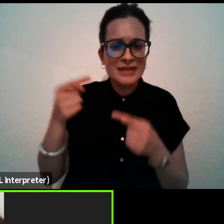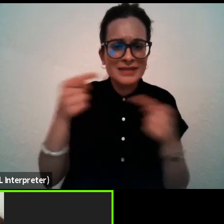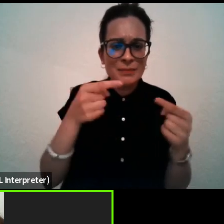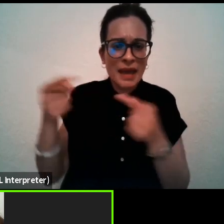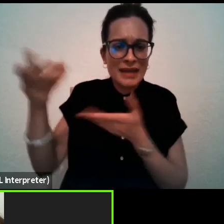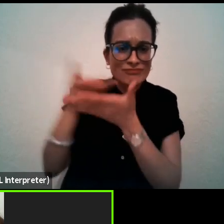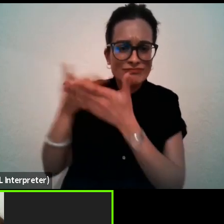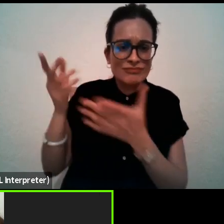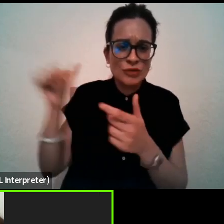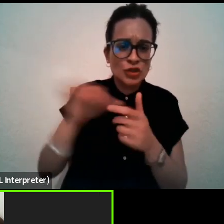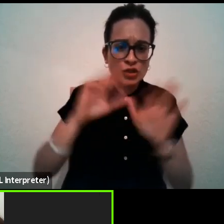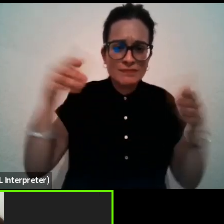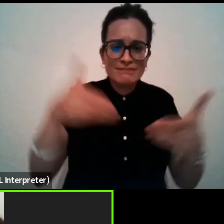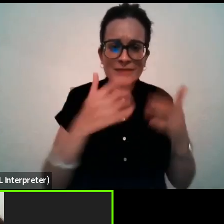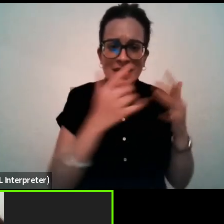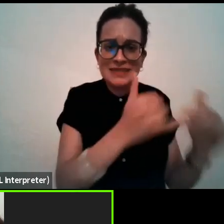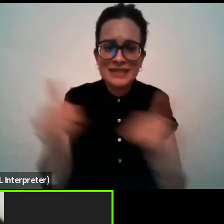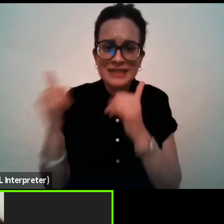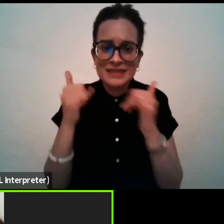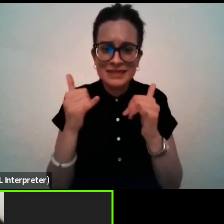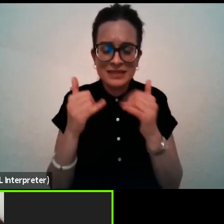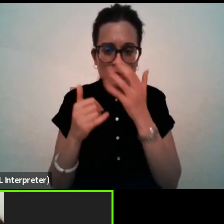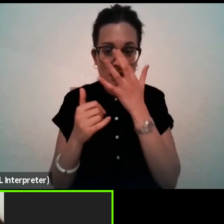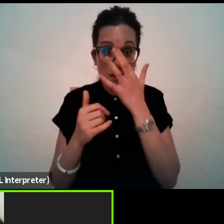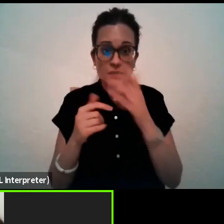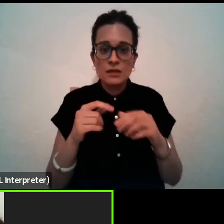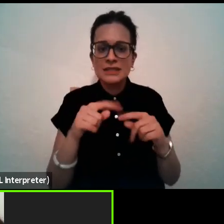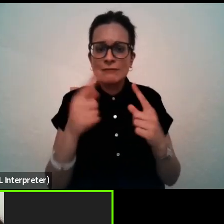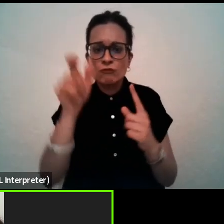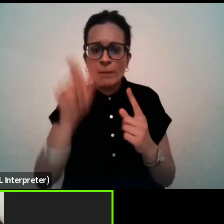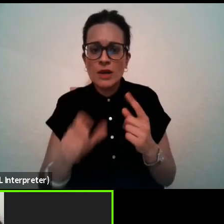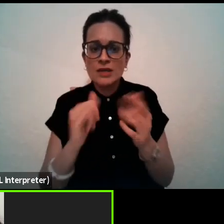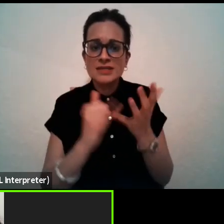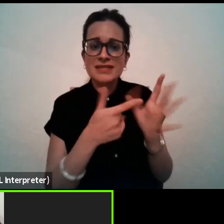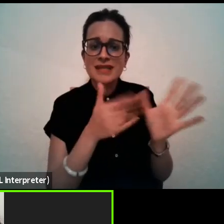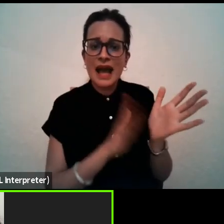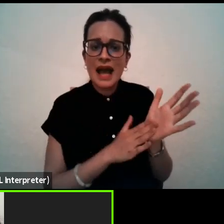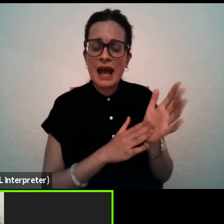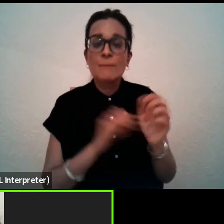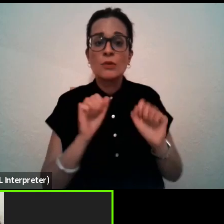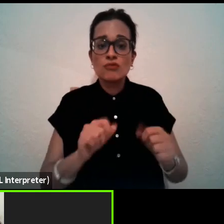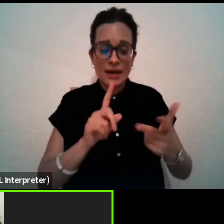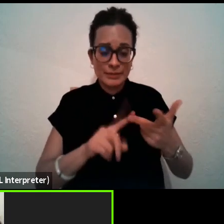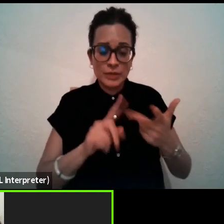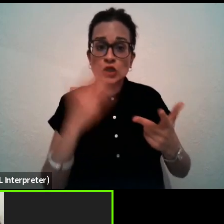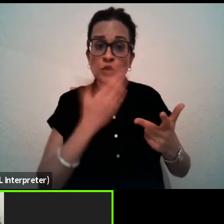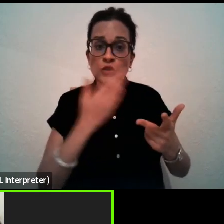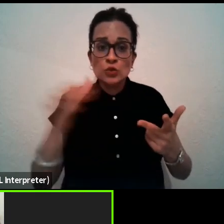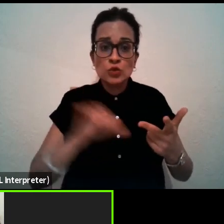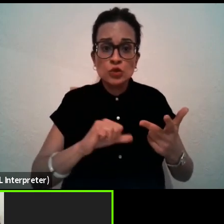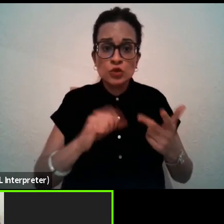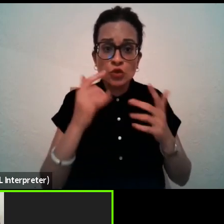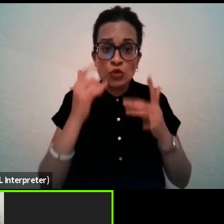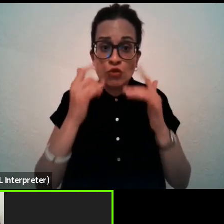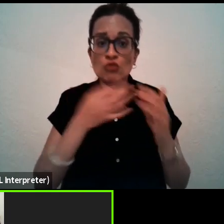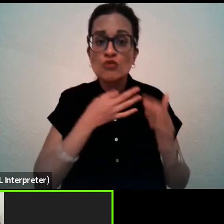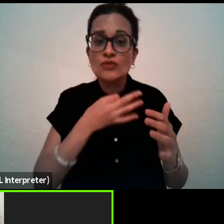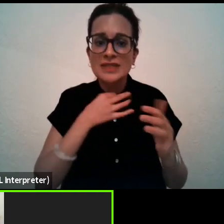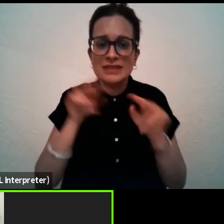And another important point from Sam, who says that schools should risk assess for BAME children who are